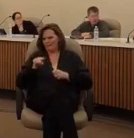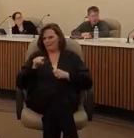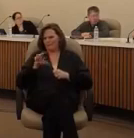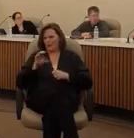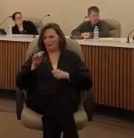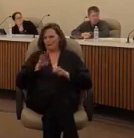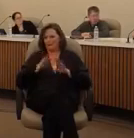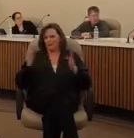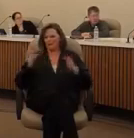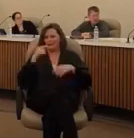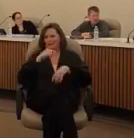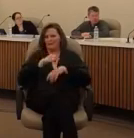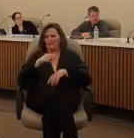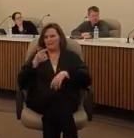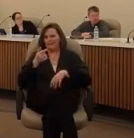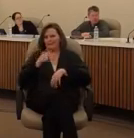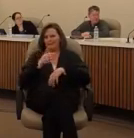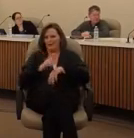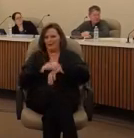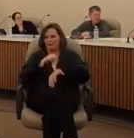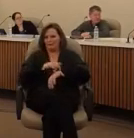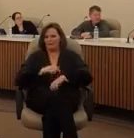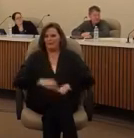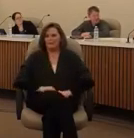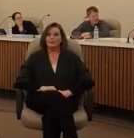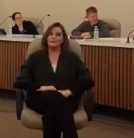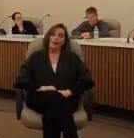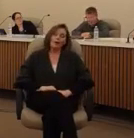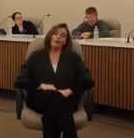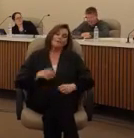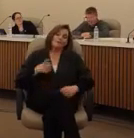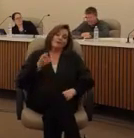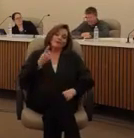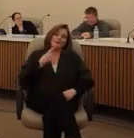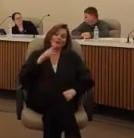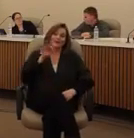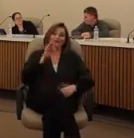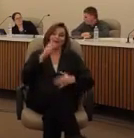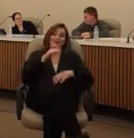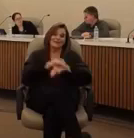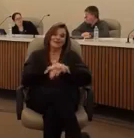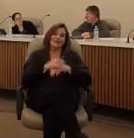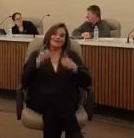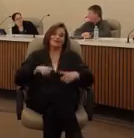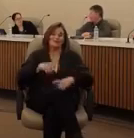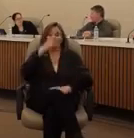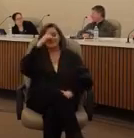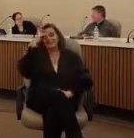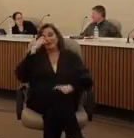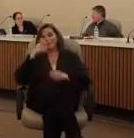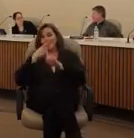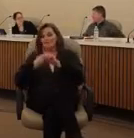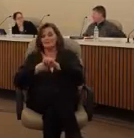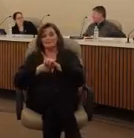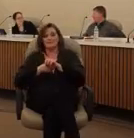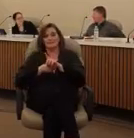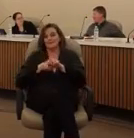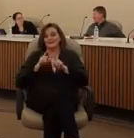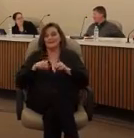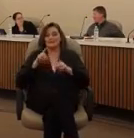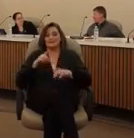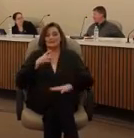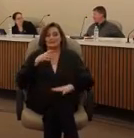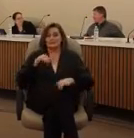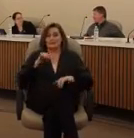Well, again, in the summertime, 9 p.m. is still light. Still like, yeah. Well, I guess my thought too was for those who do work second shift